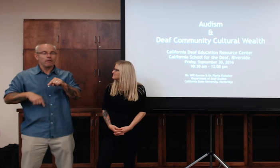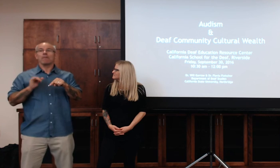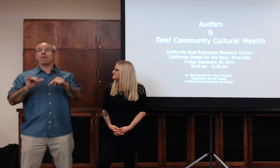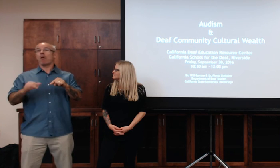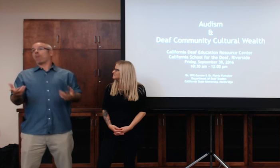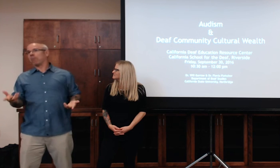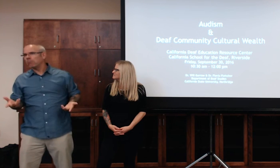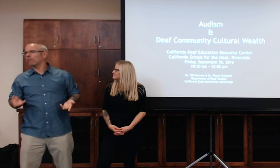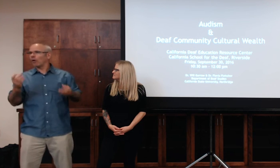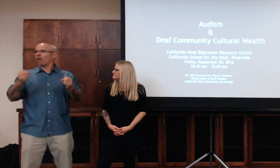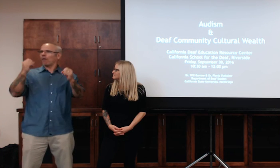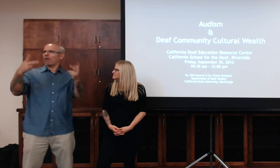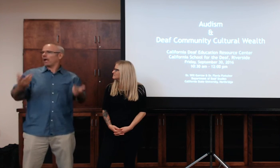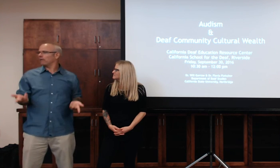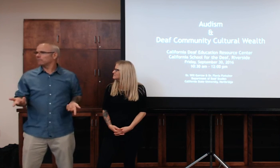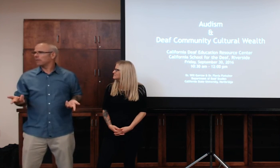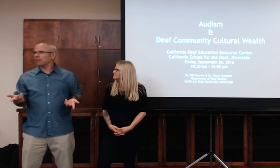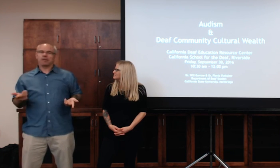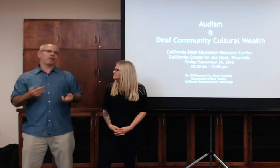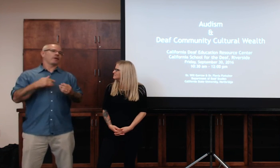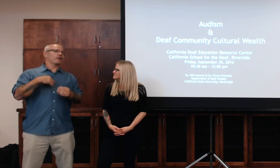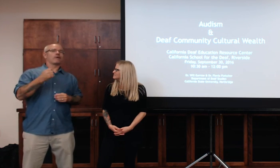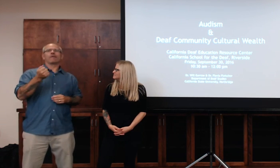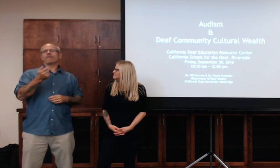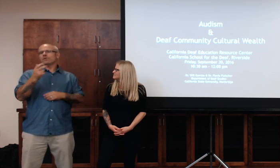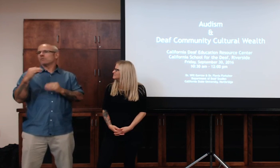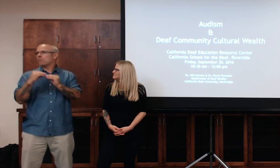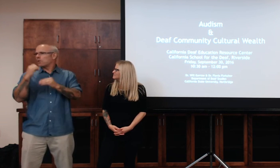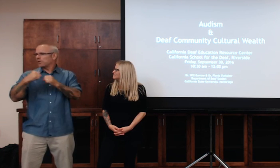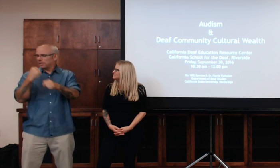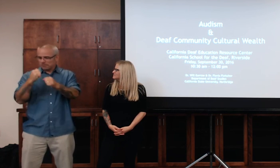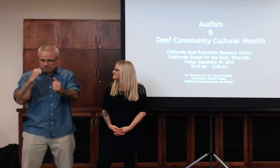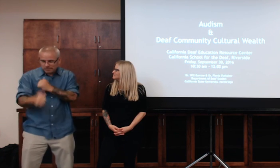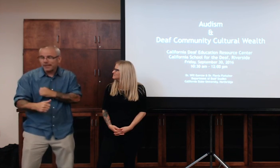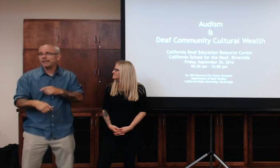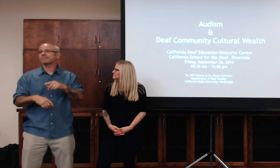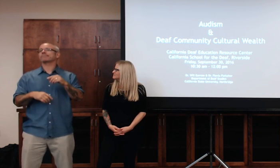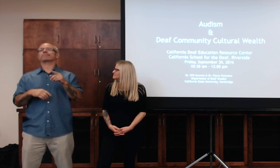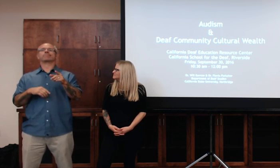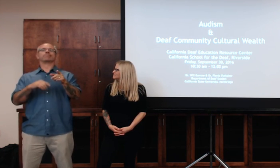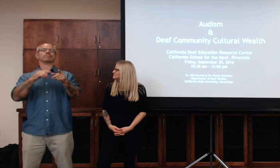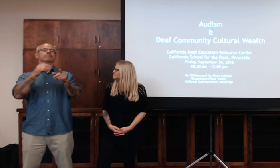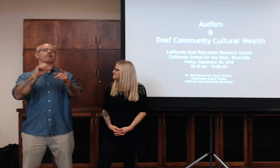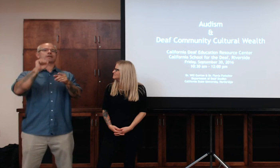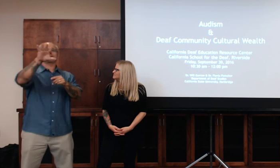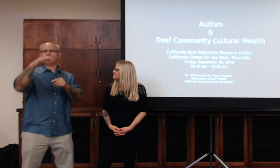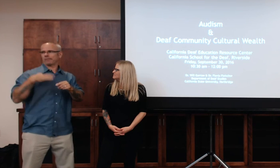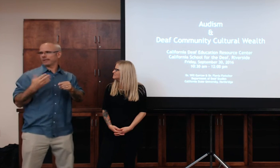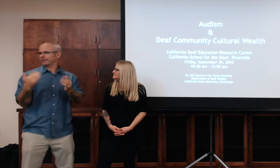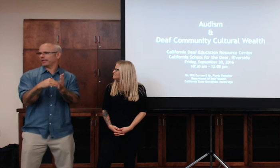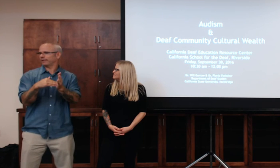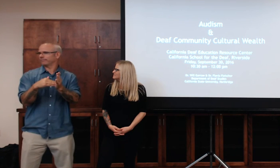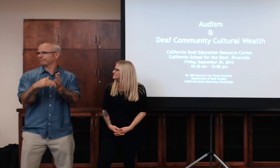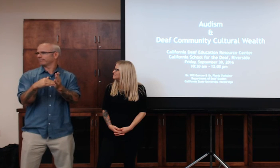hearing I can't go to a deaf university. All right, then. A few more years pass. Submitted my application once